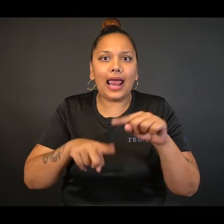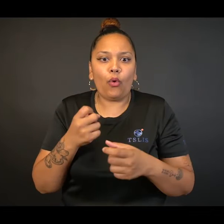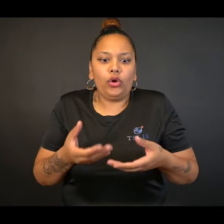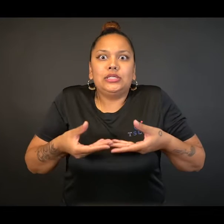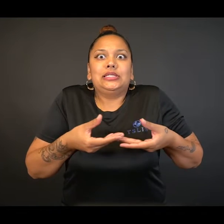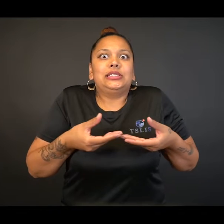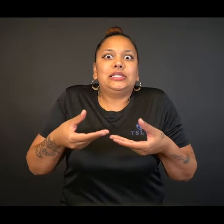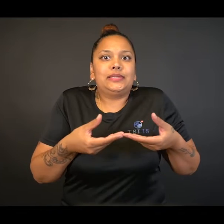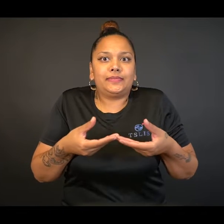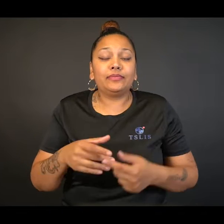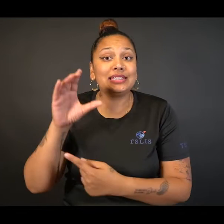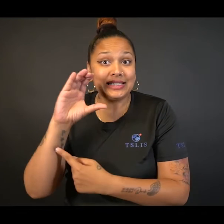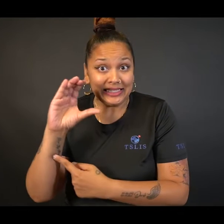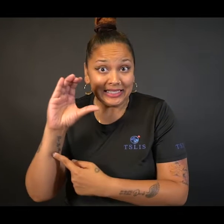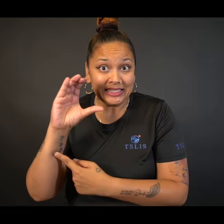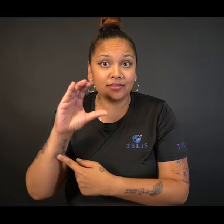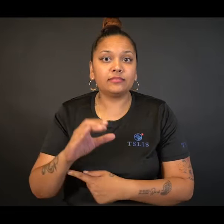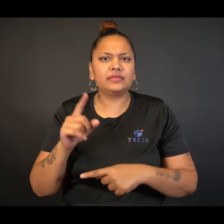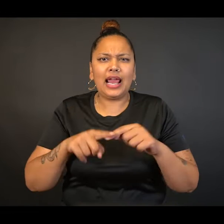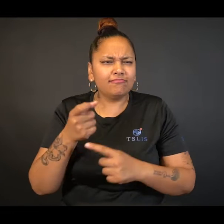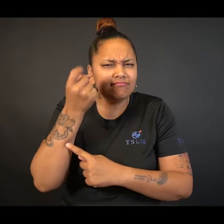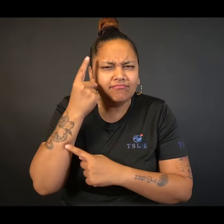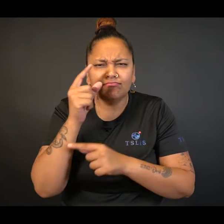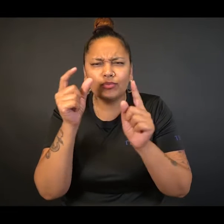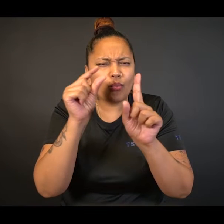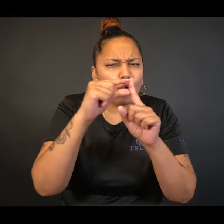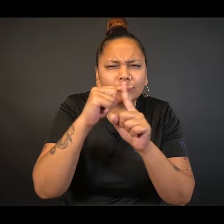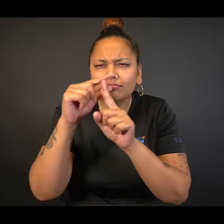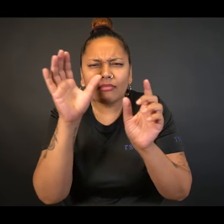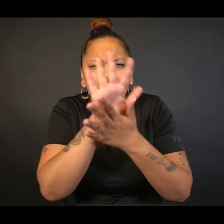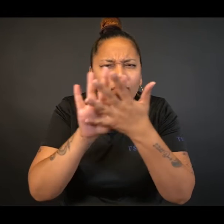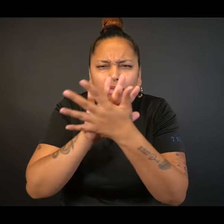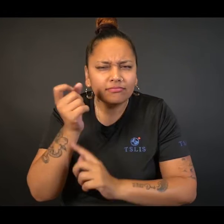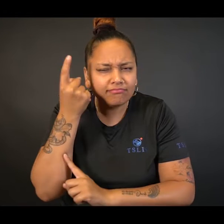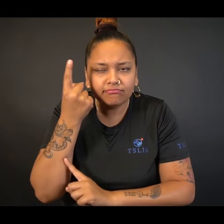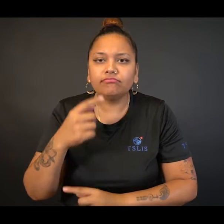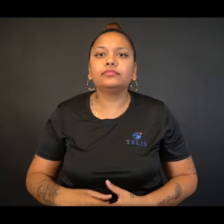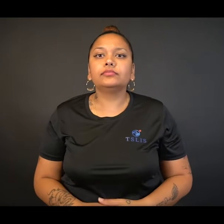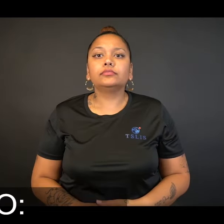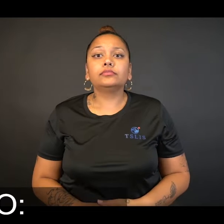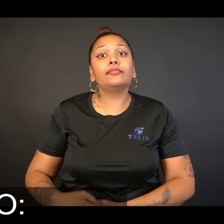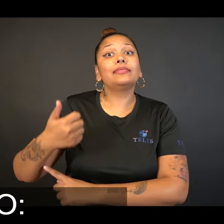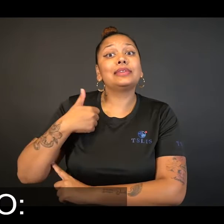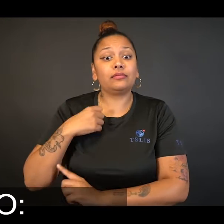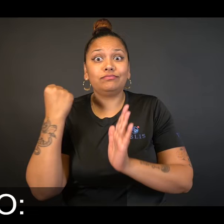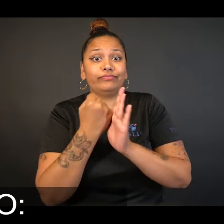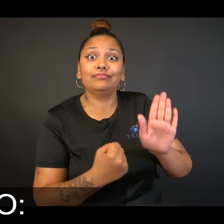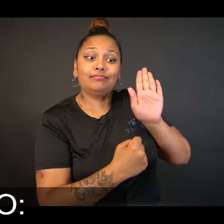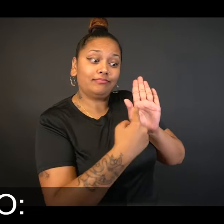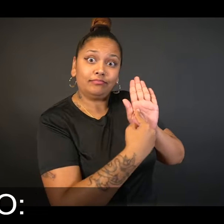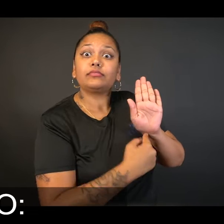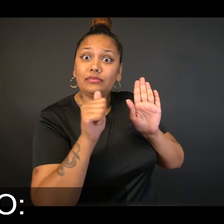the inability to hold or manipulate a book. Or bullet C, an impairment relating to comprehension. The